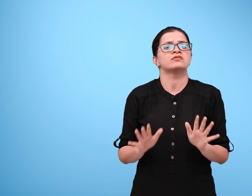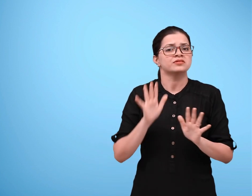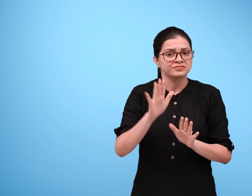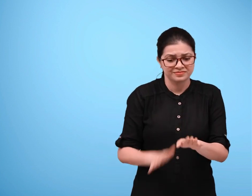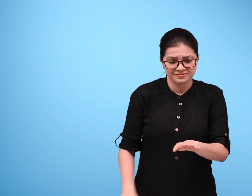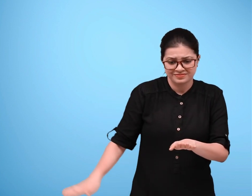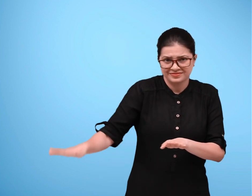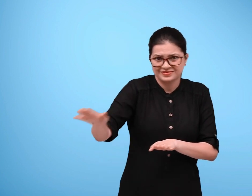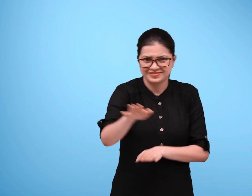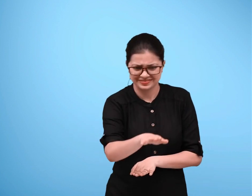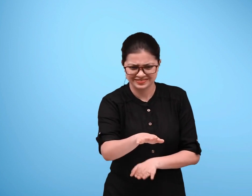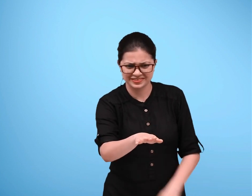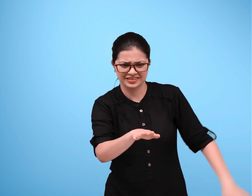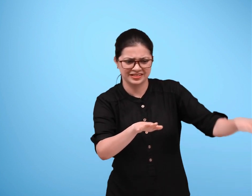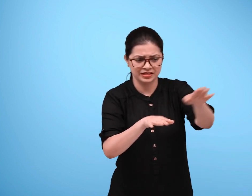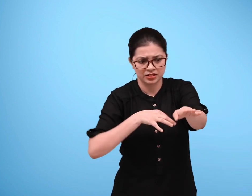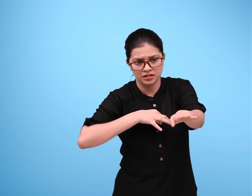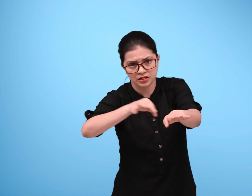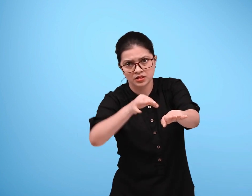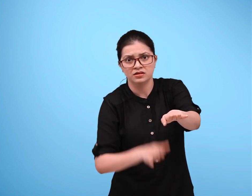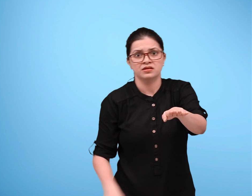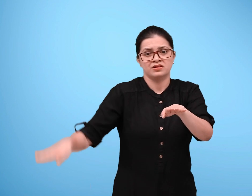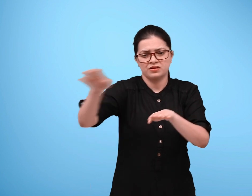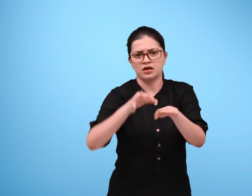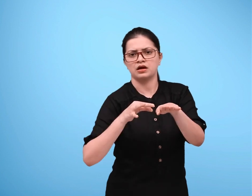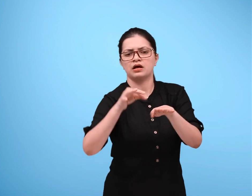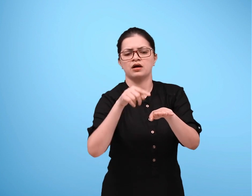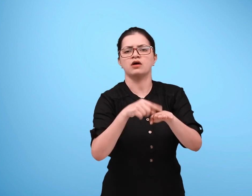the distance of a step as units of measurement.